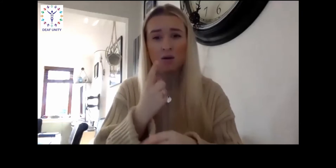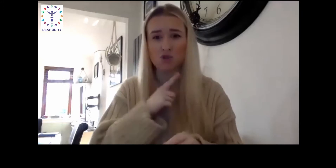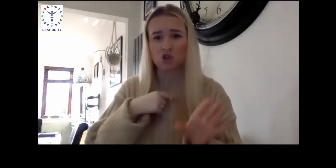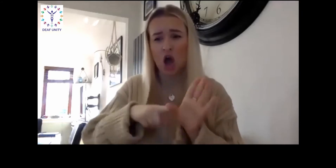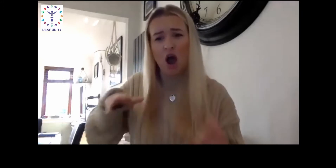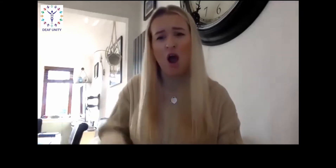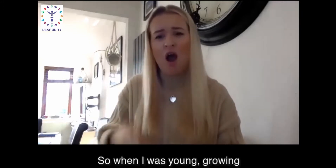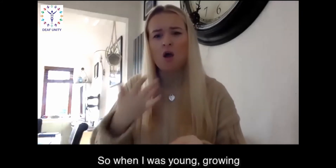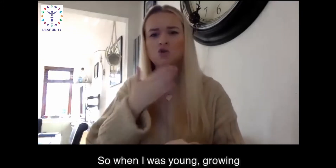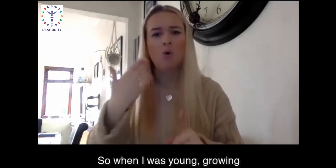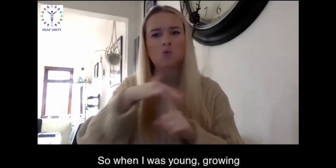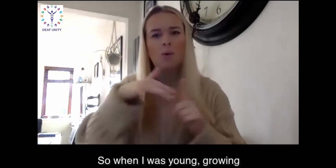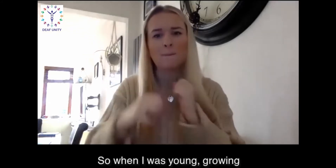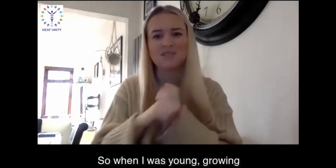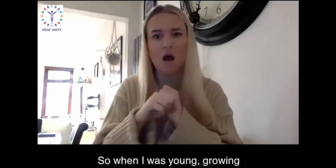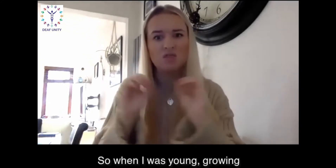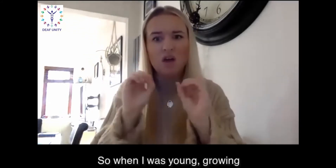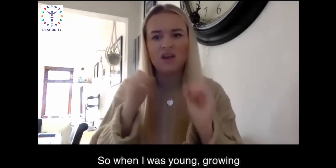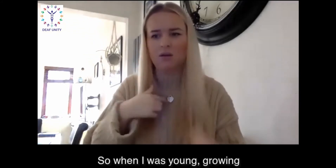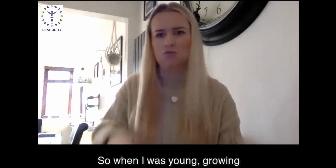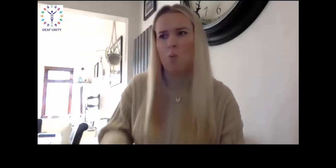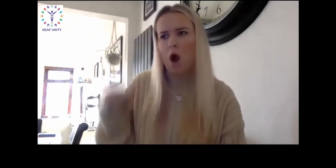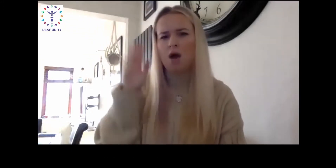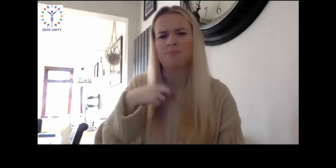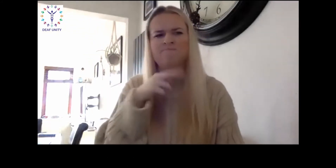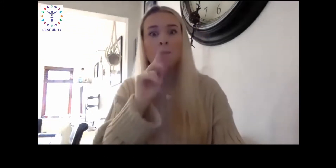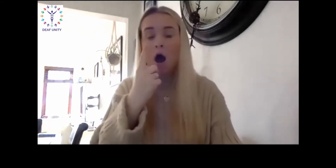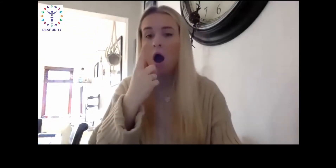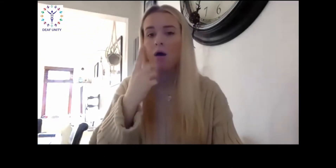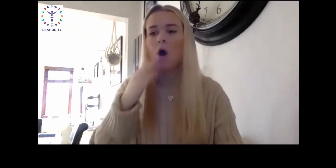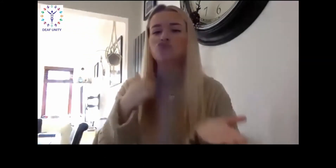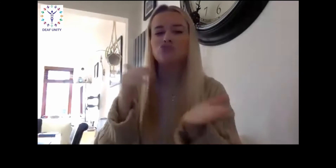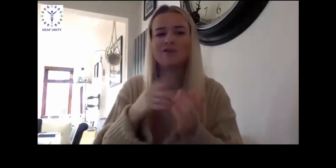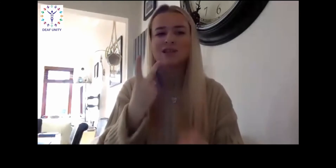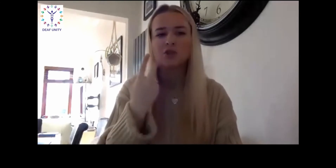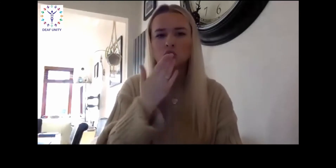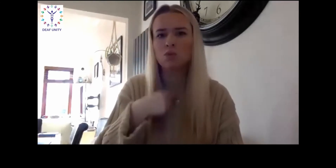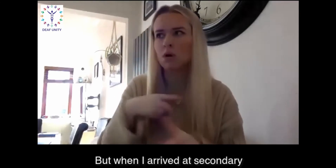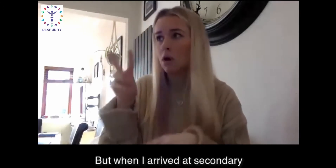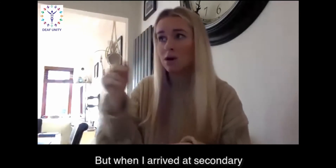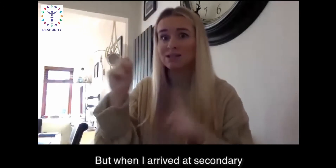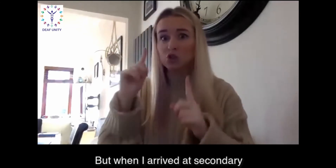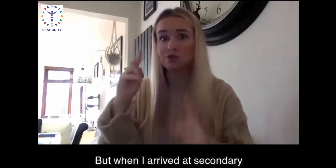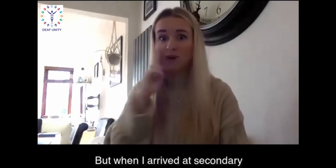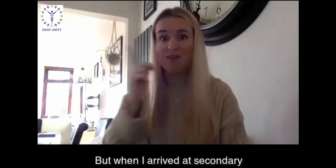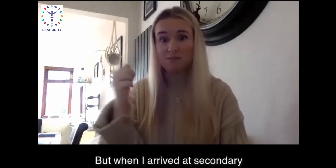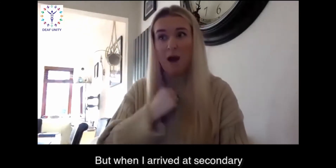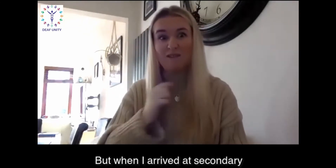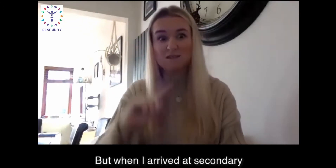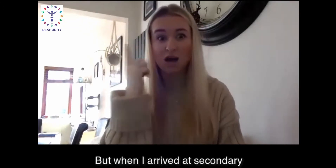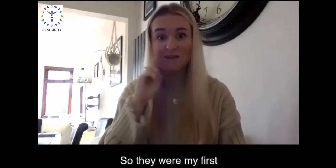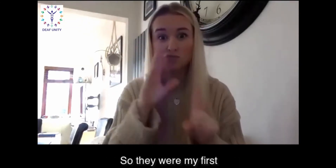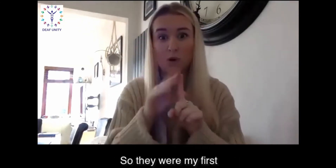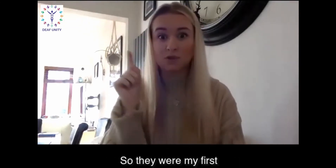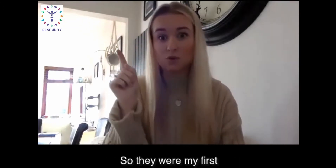online. So when I was young growing up, there was no social media, so I grew up without that influence. But when I arrived at secondary school, one of my teachers